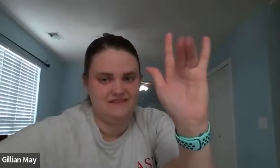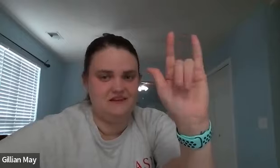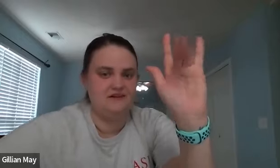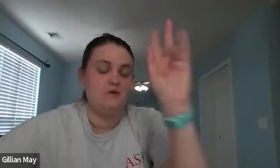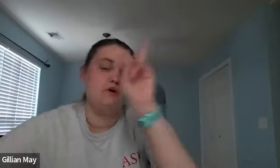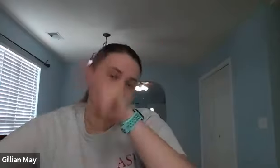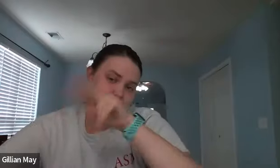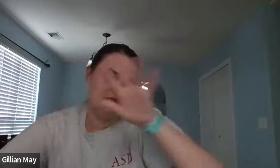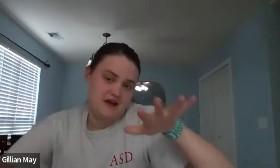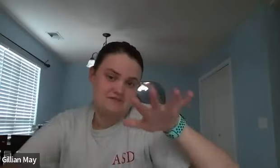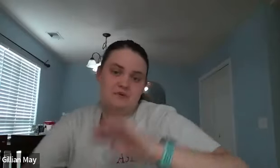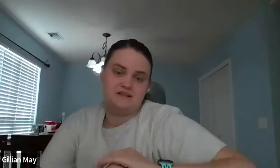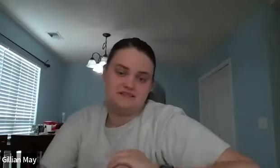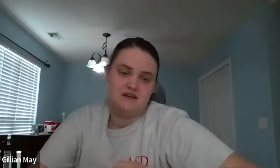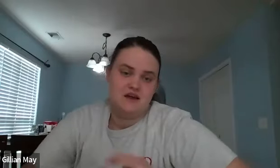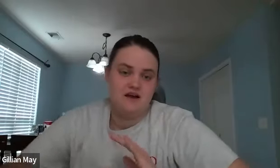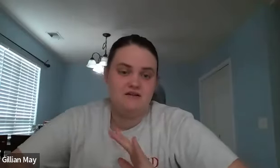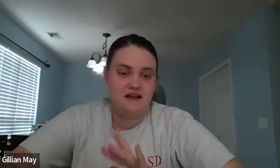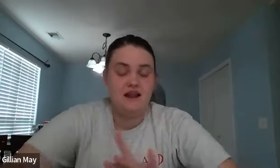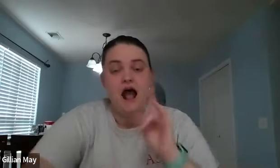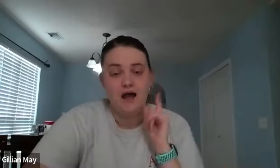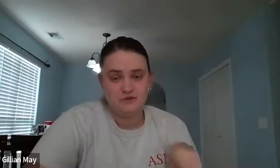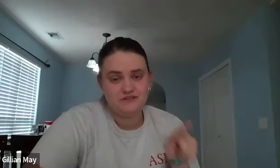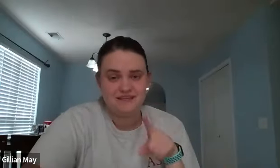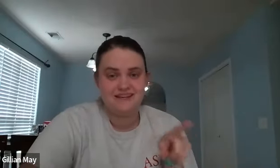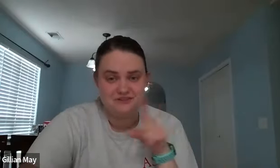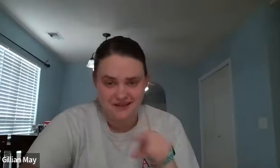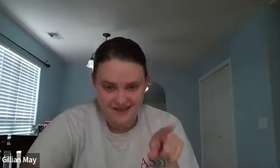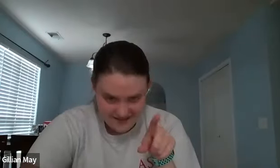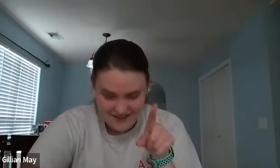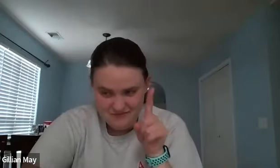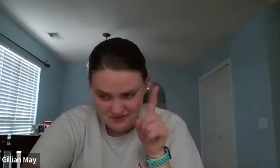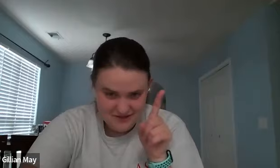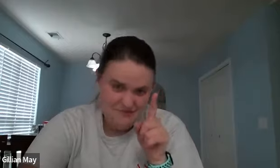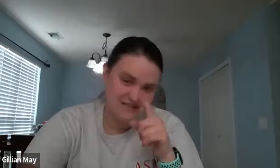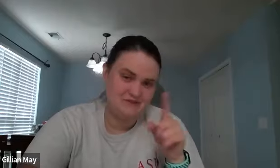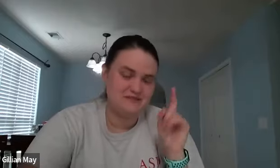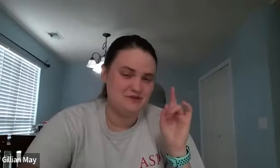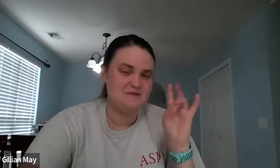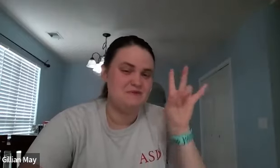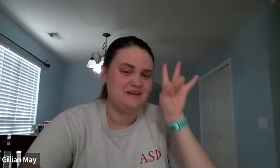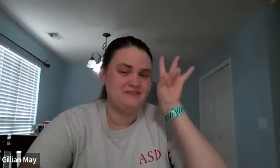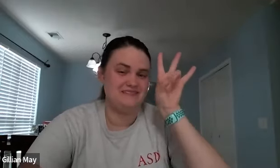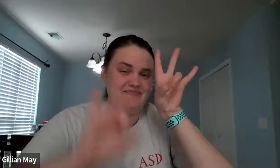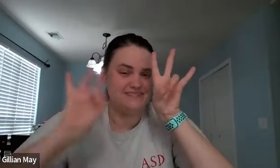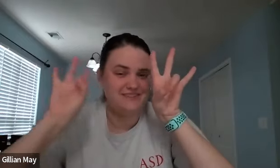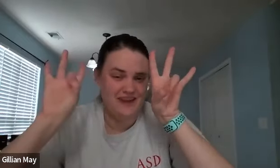There y'all go. Or 2, 5. That works. All right. I will say, you guys, I'm really impressed because most people get their 7s and their